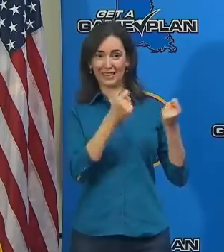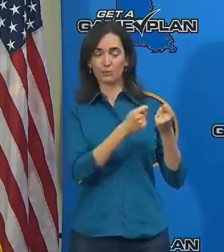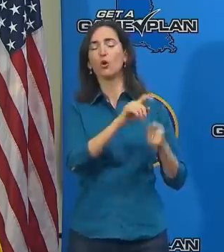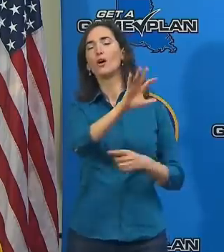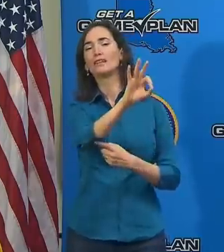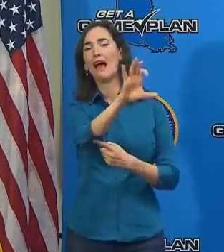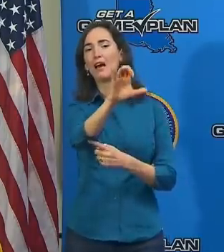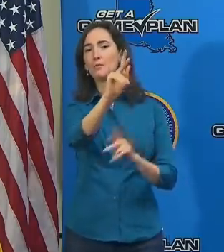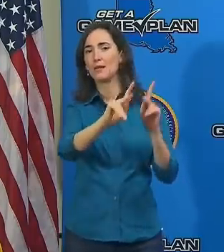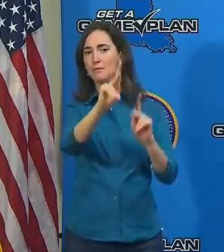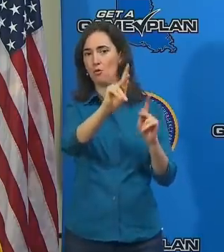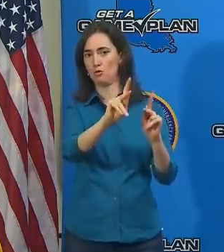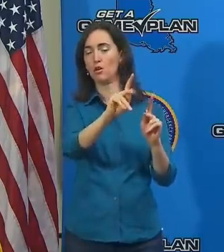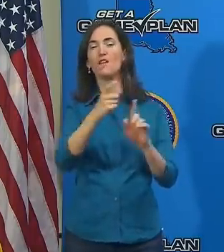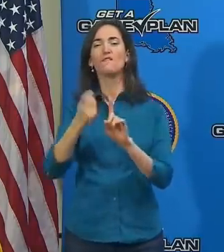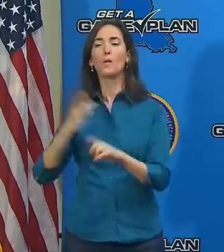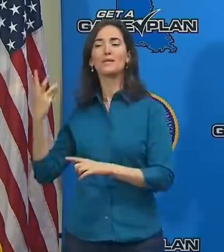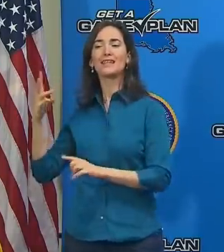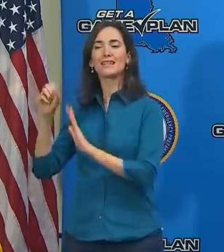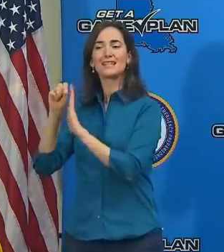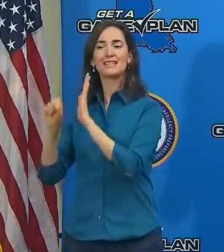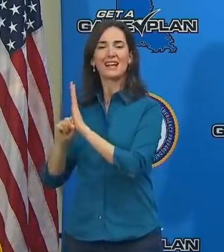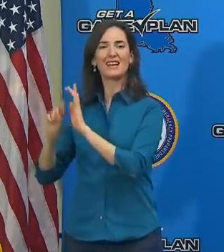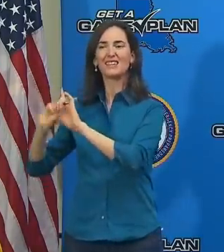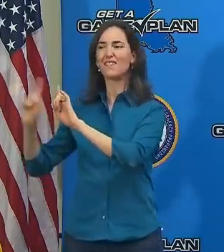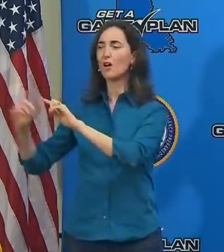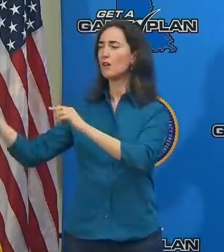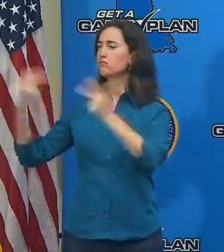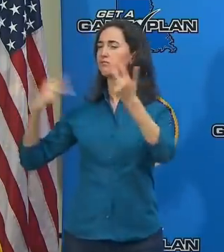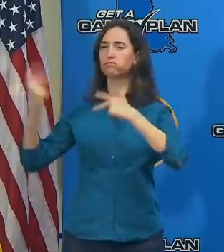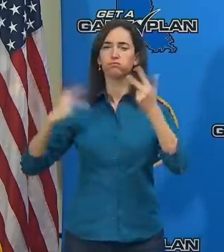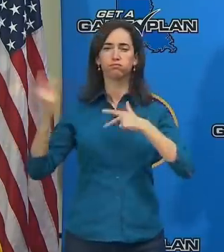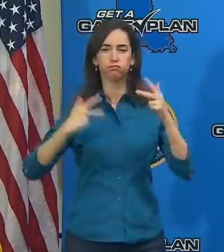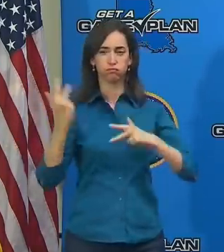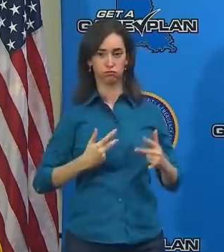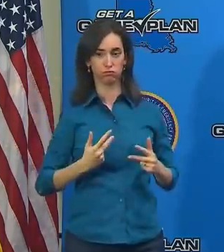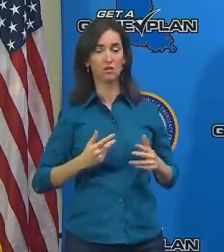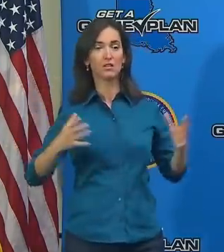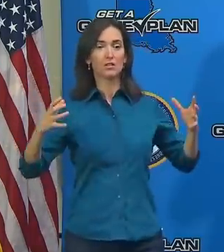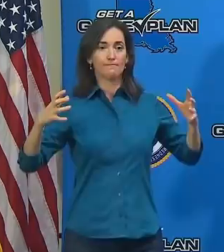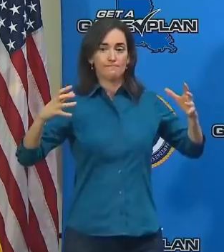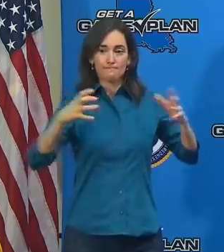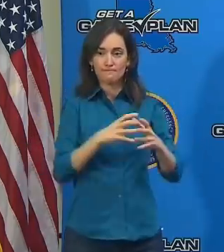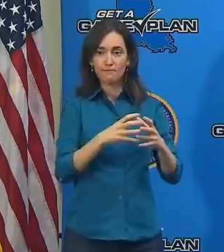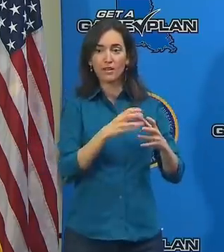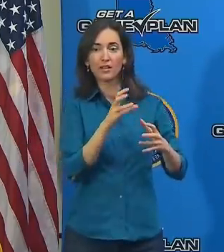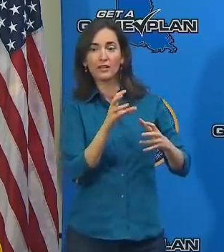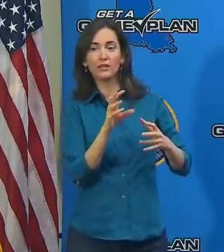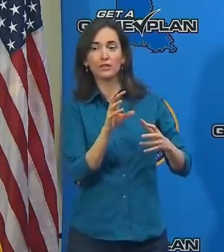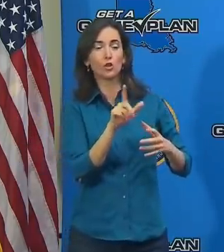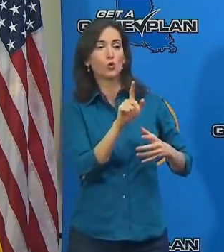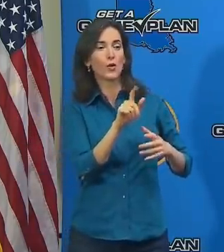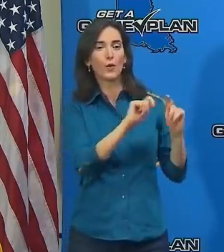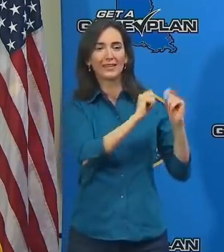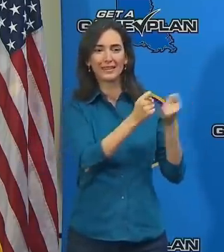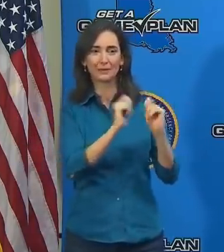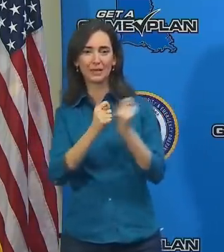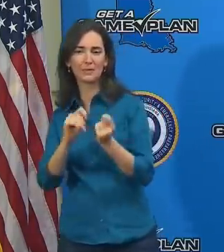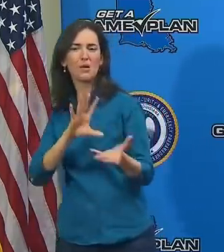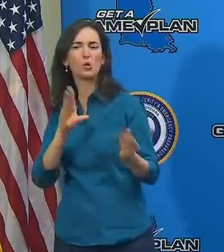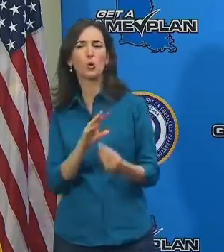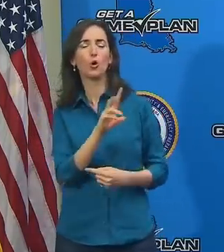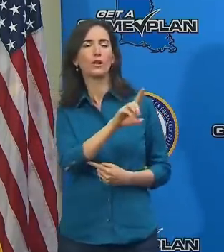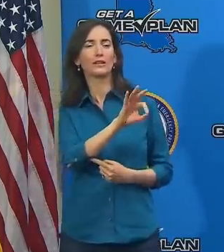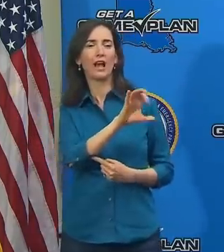are represented by 16 different states. And the numbers that I just gave you include the Louisiana State Fire